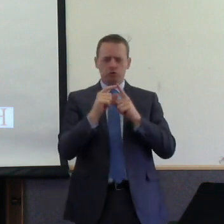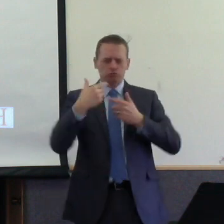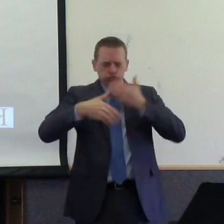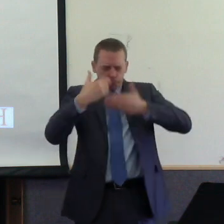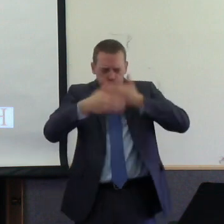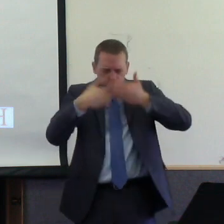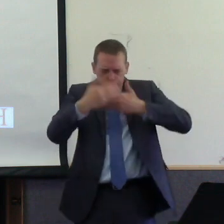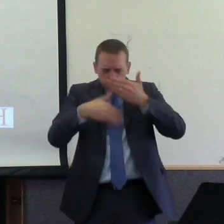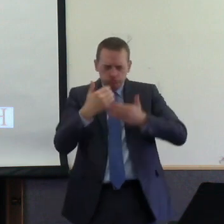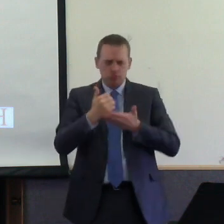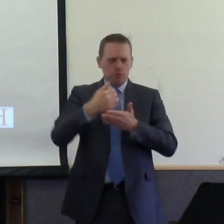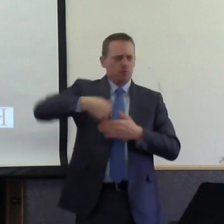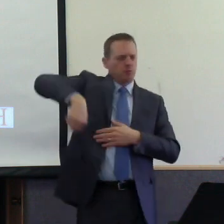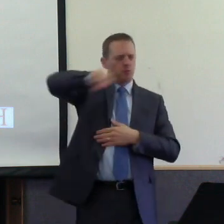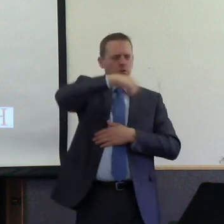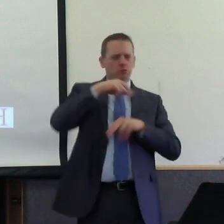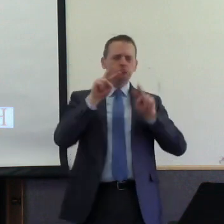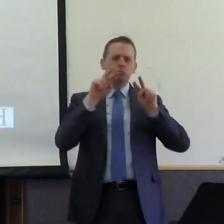the smartness.